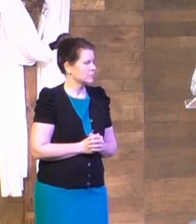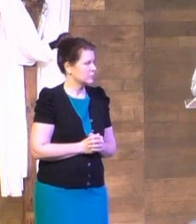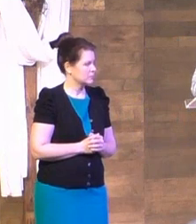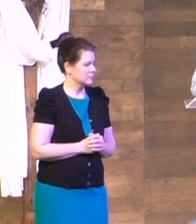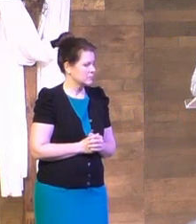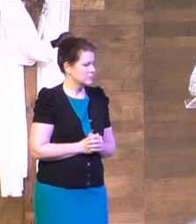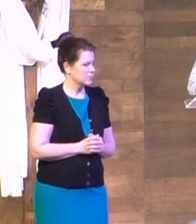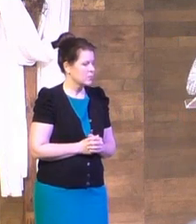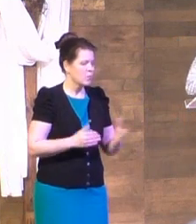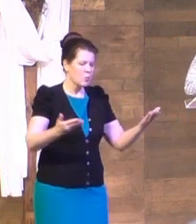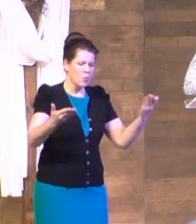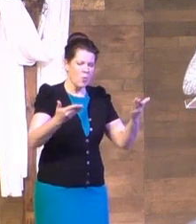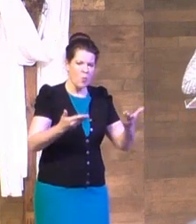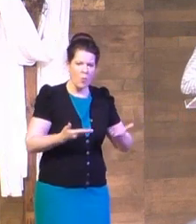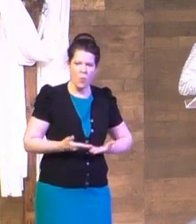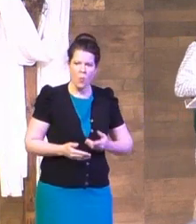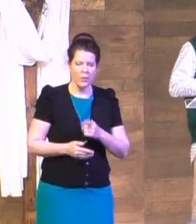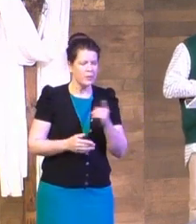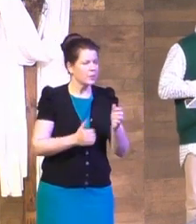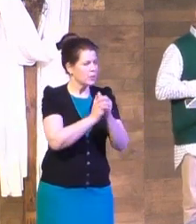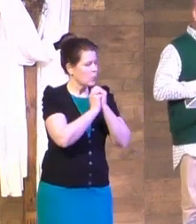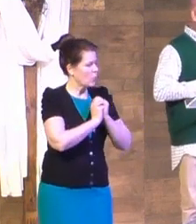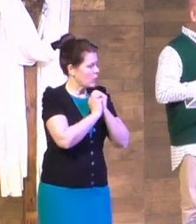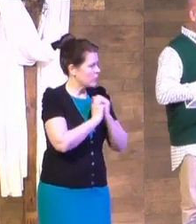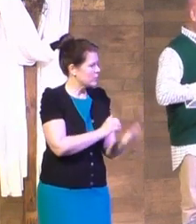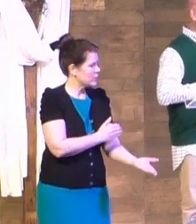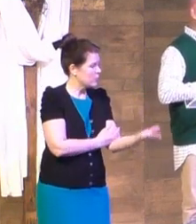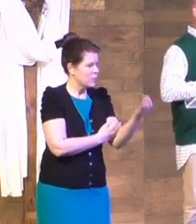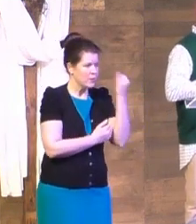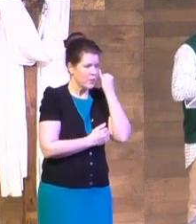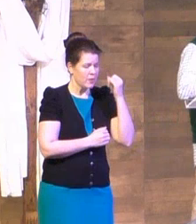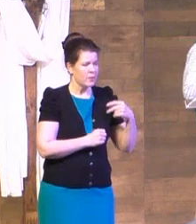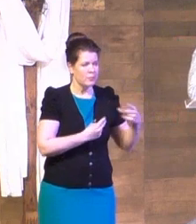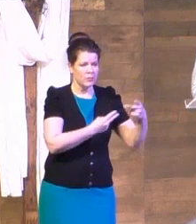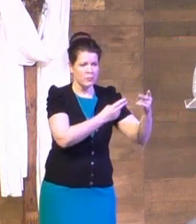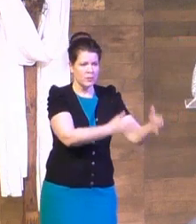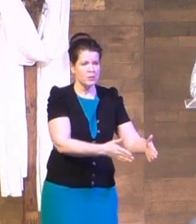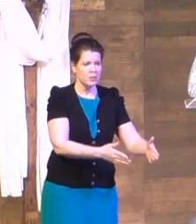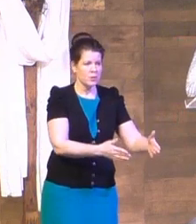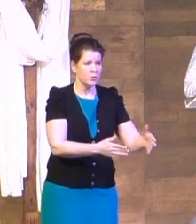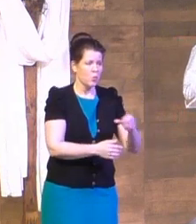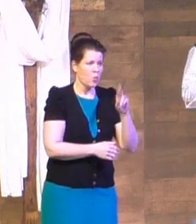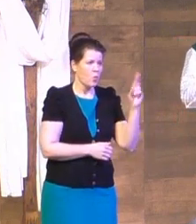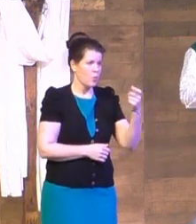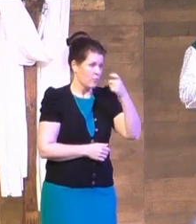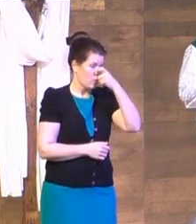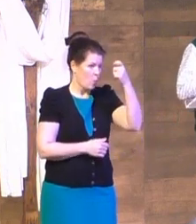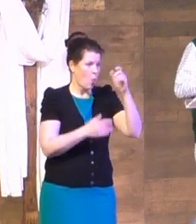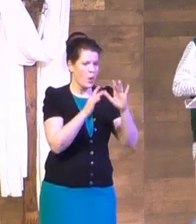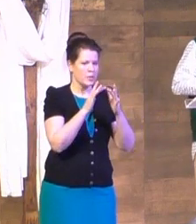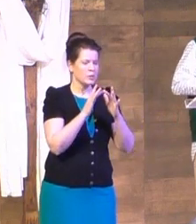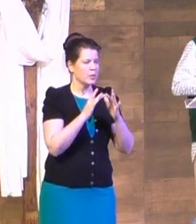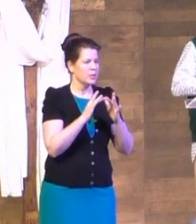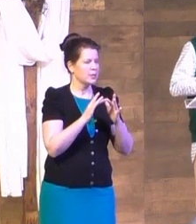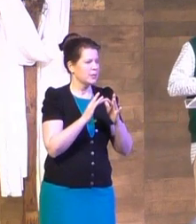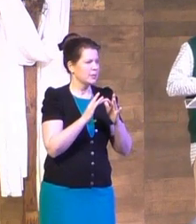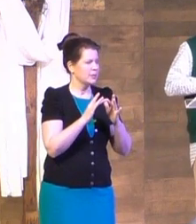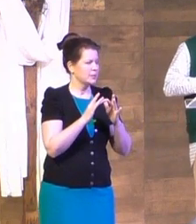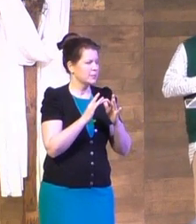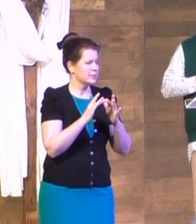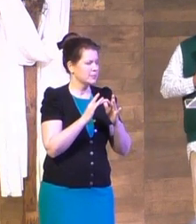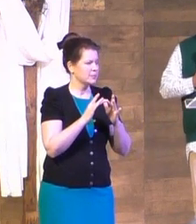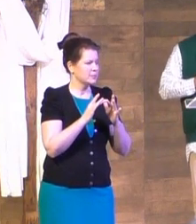I want to welcome you to worship this morning, and if you're a guest or if you're watching online, and a